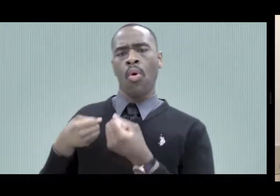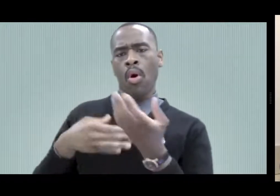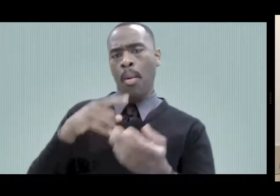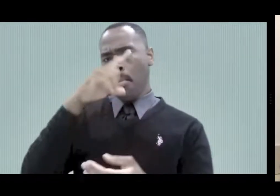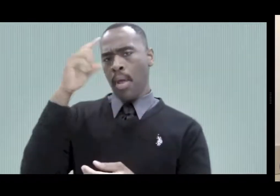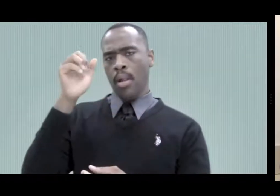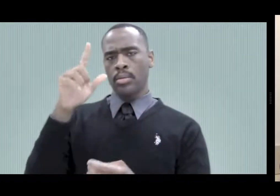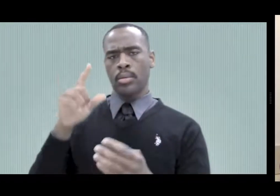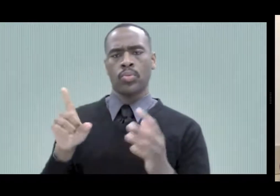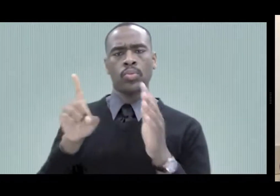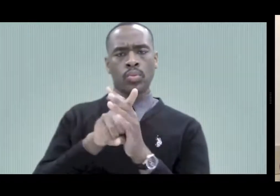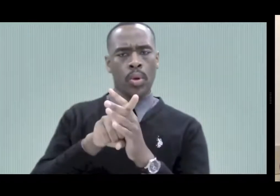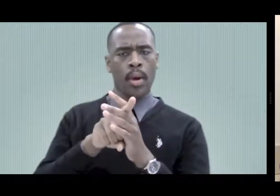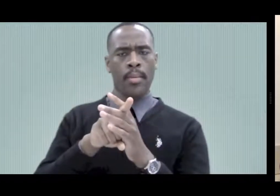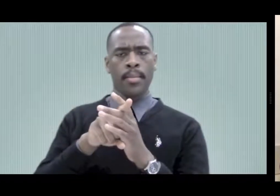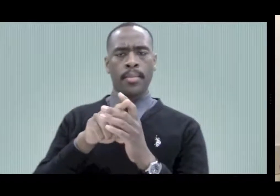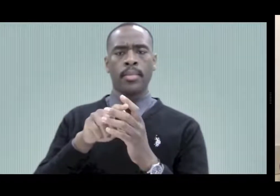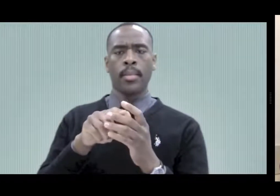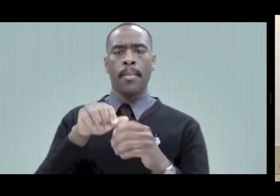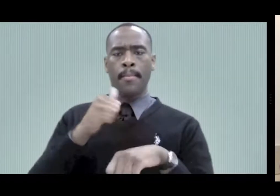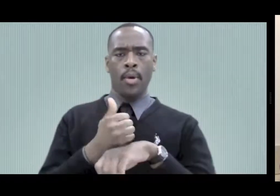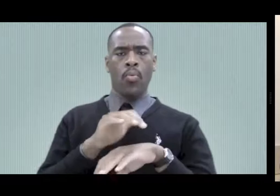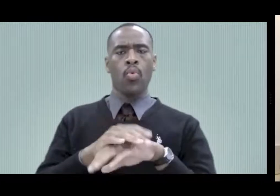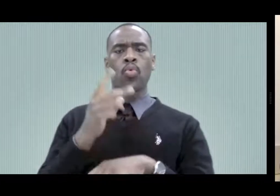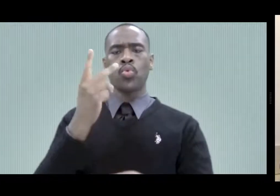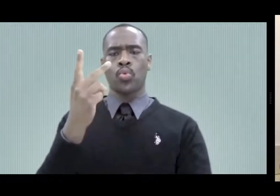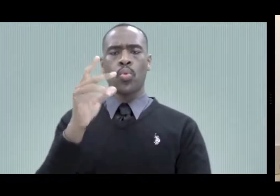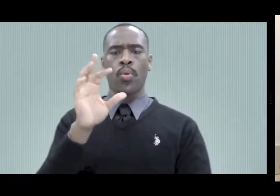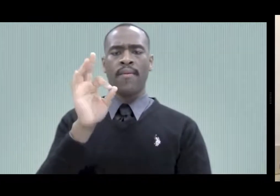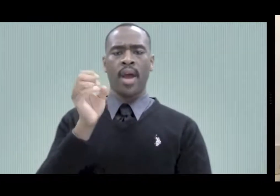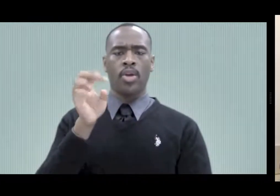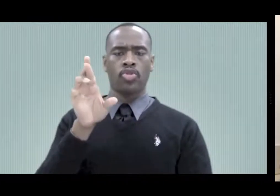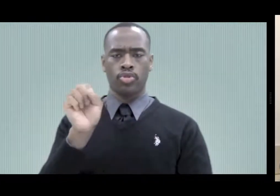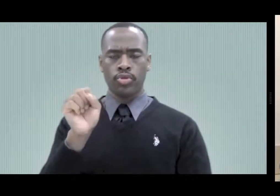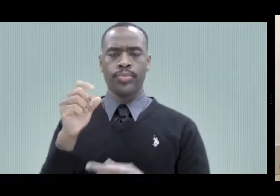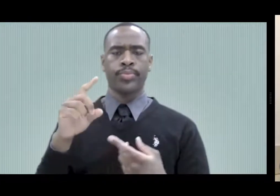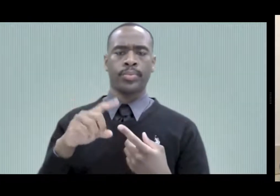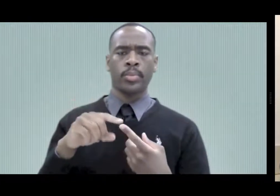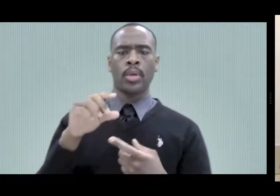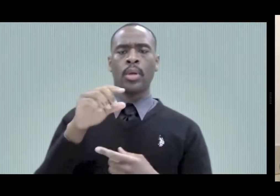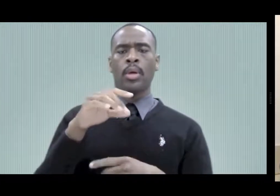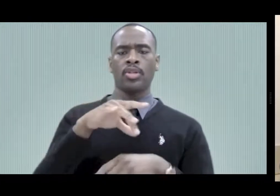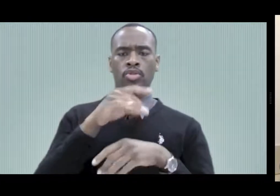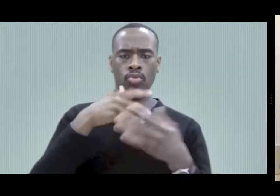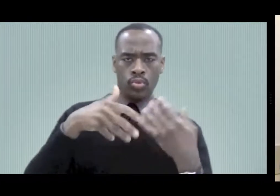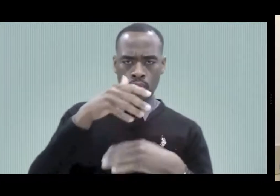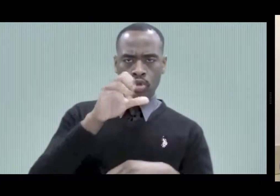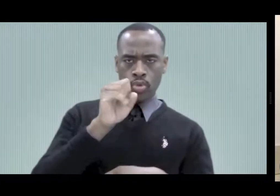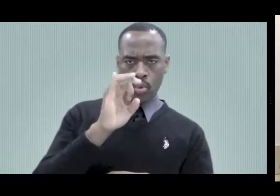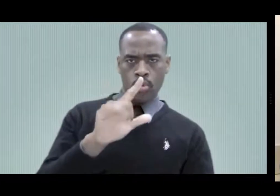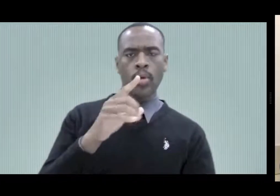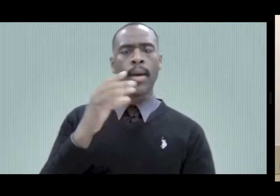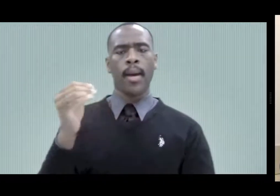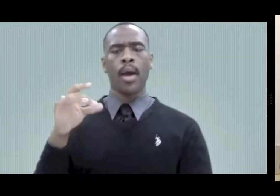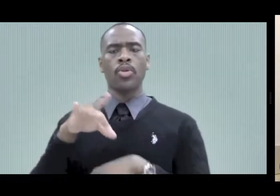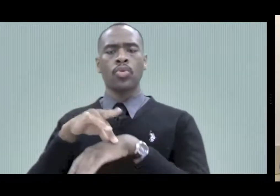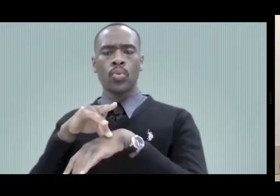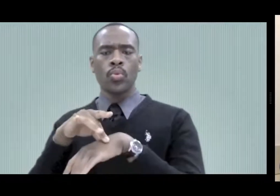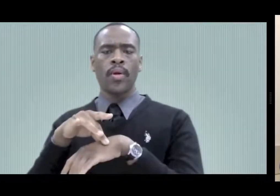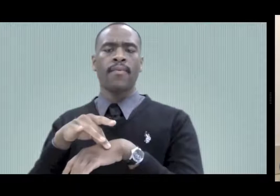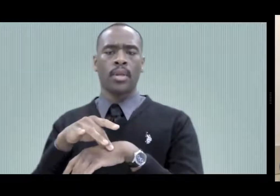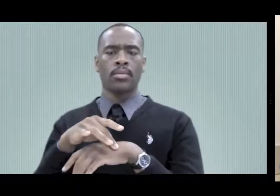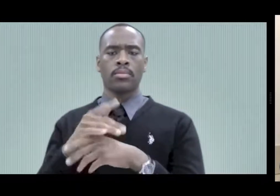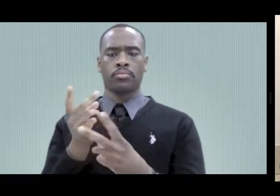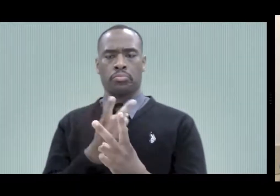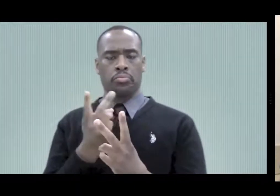questions. So the first question was, what happened throughout history that caused Black ASL